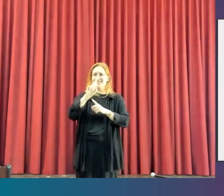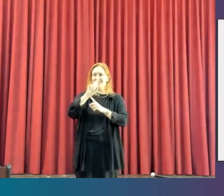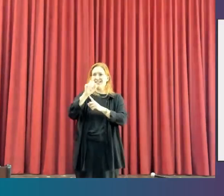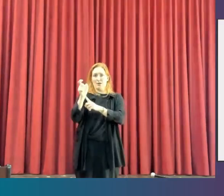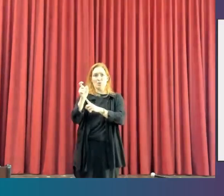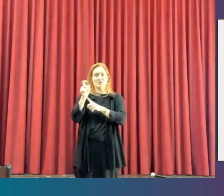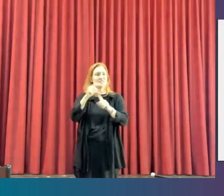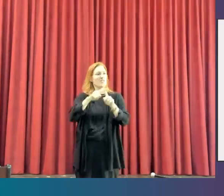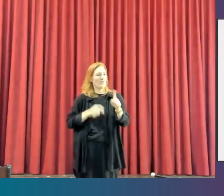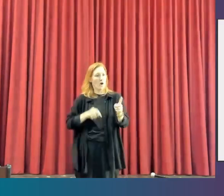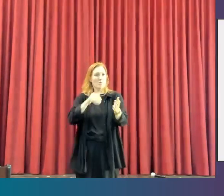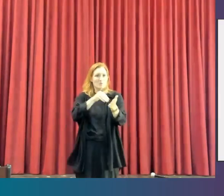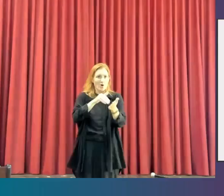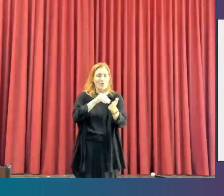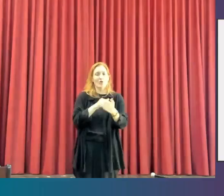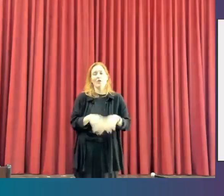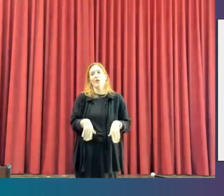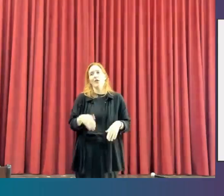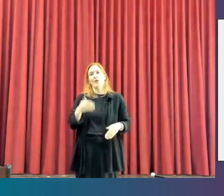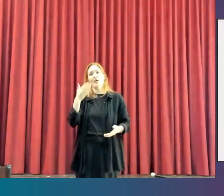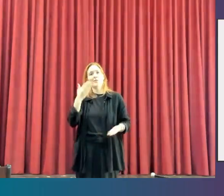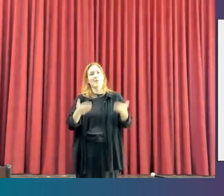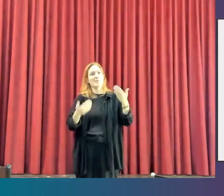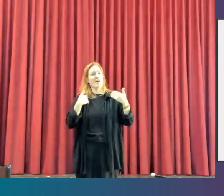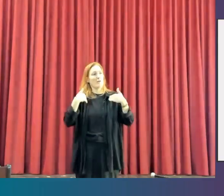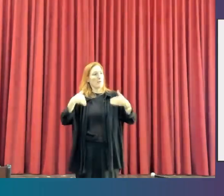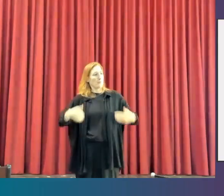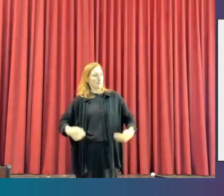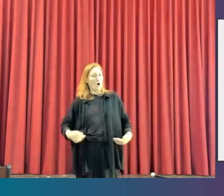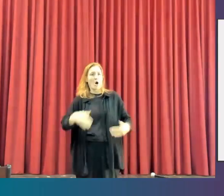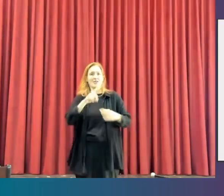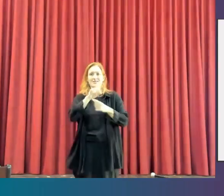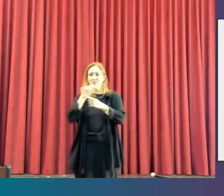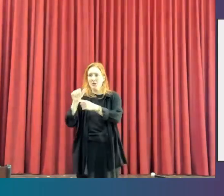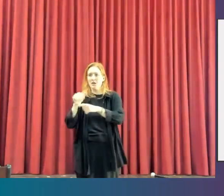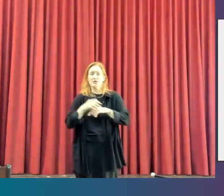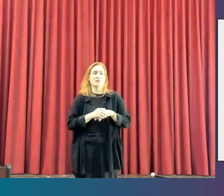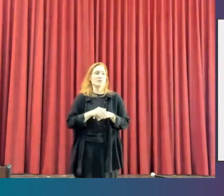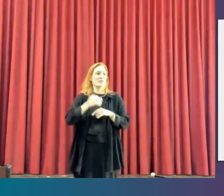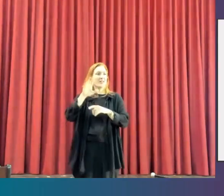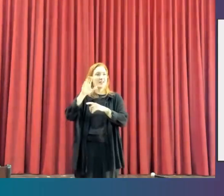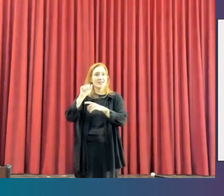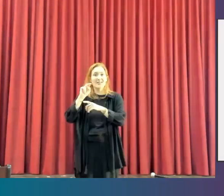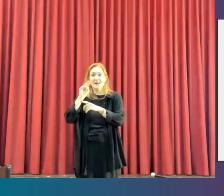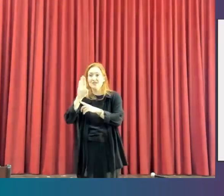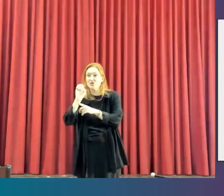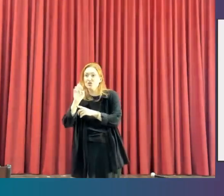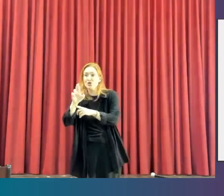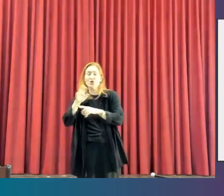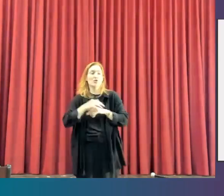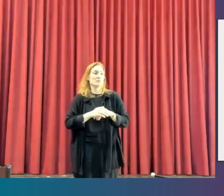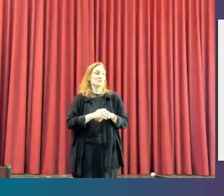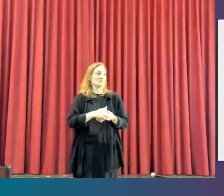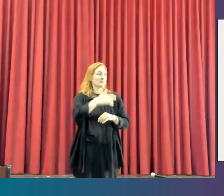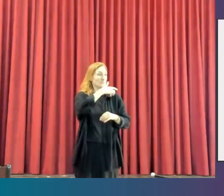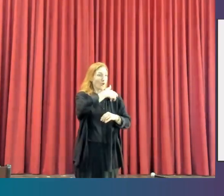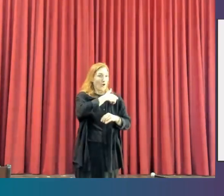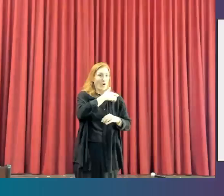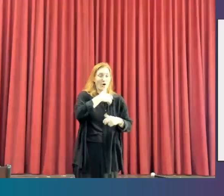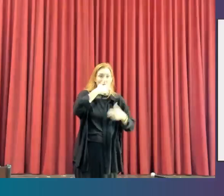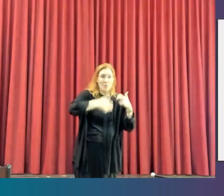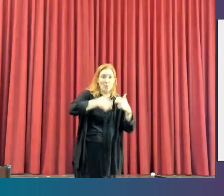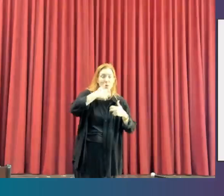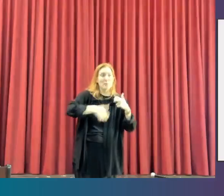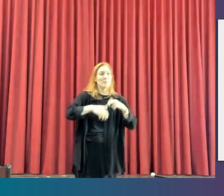have, right? So someone could have an orthopedic disability, cancer, heart disease, a substance use